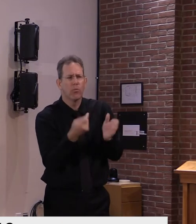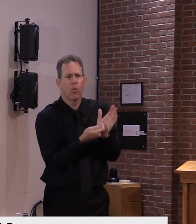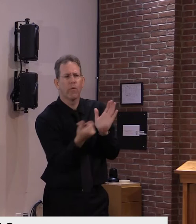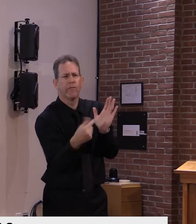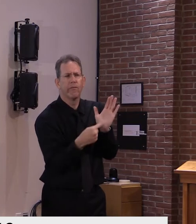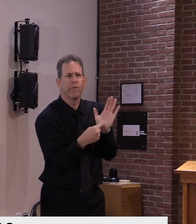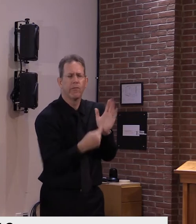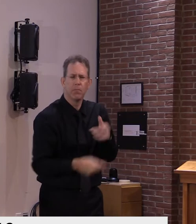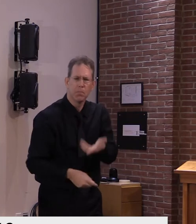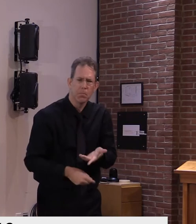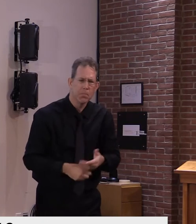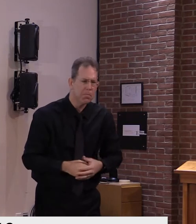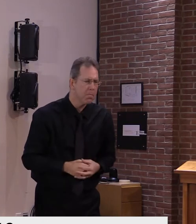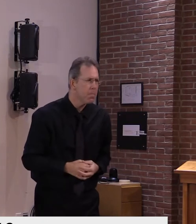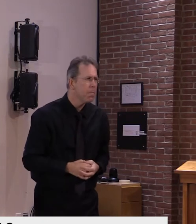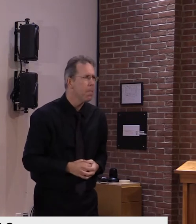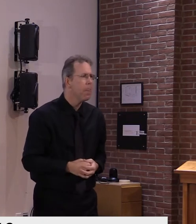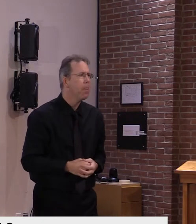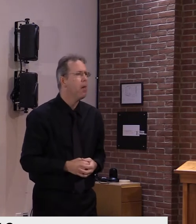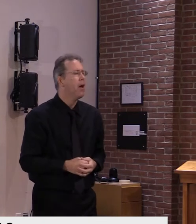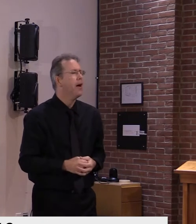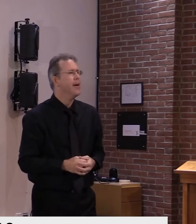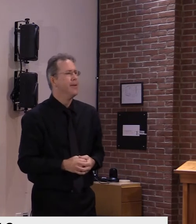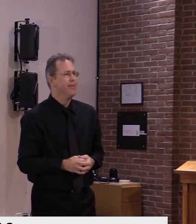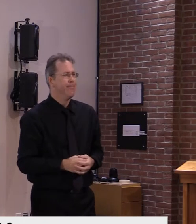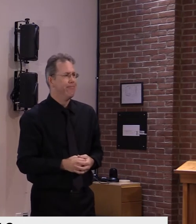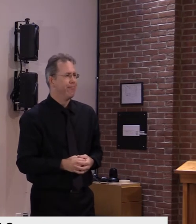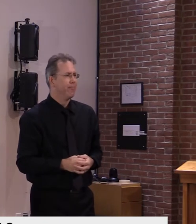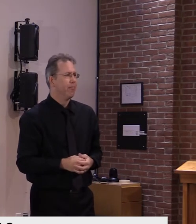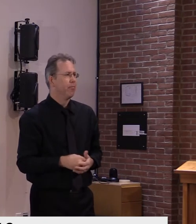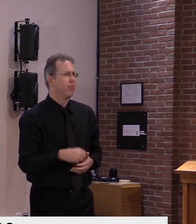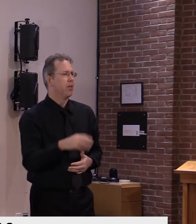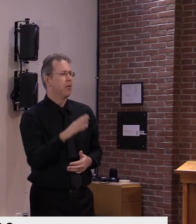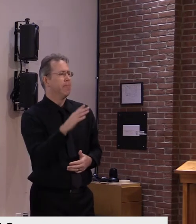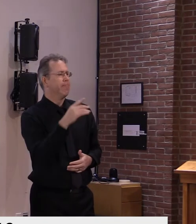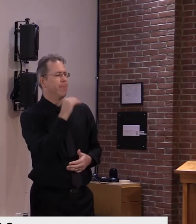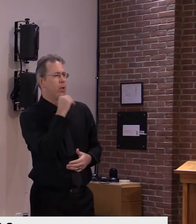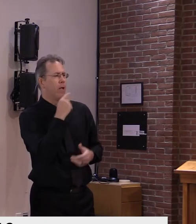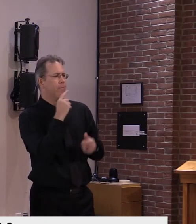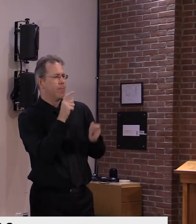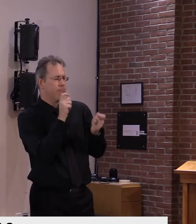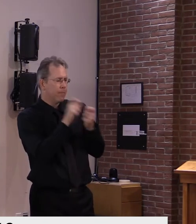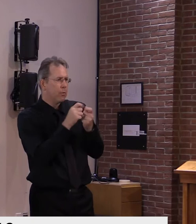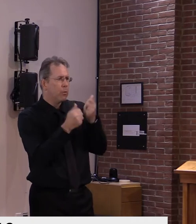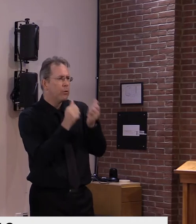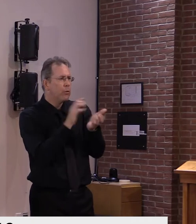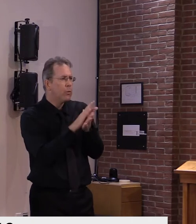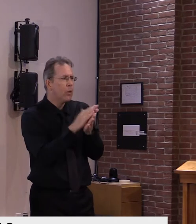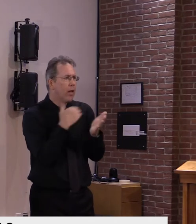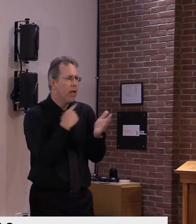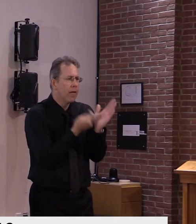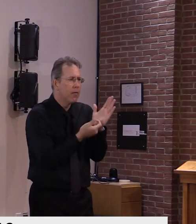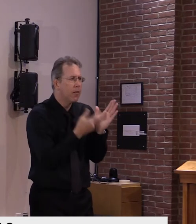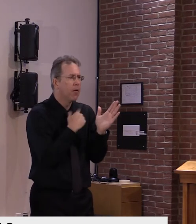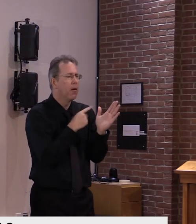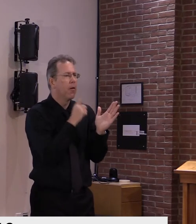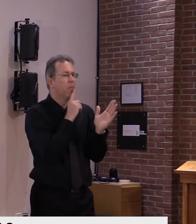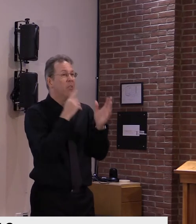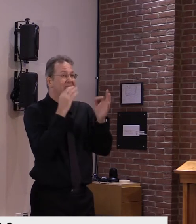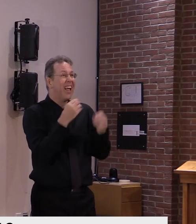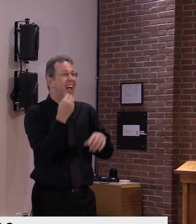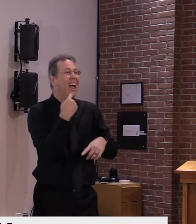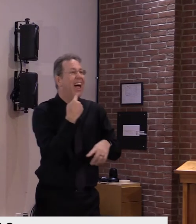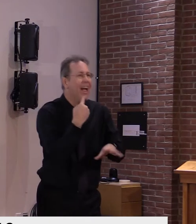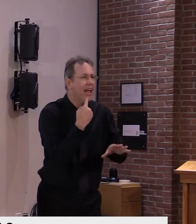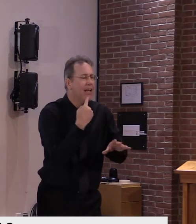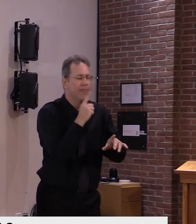Yeah, I don't have specific information on opting out or not. I think, you know, that'll likely become more clear on Monday